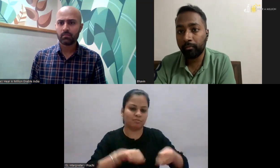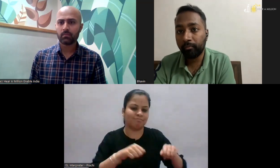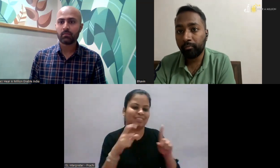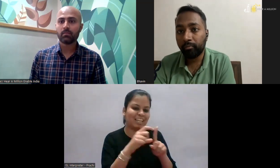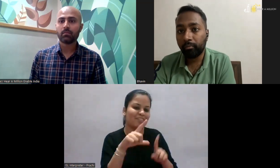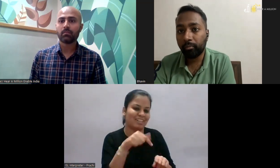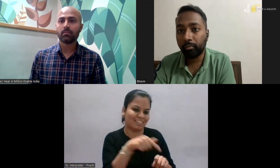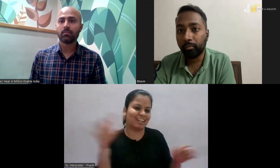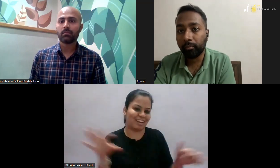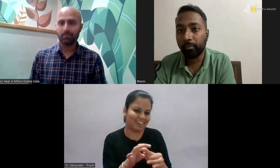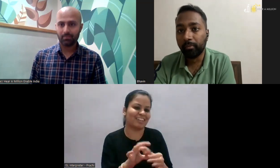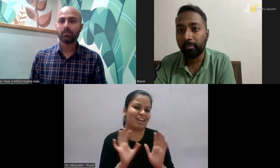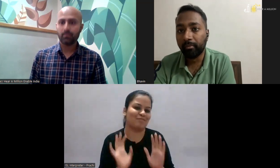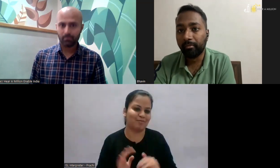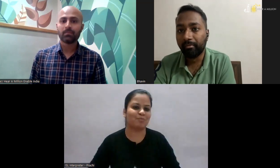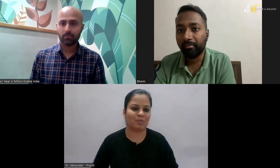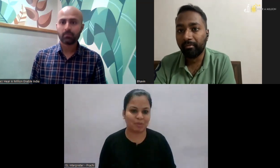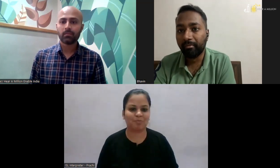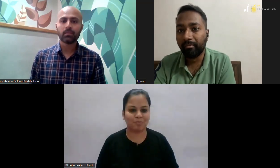right?